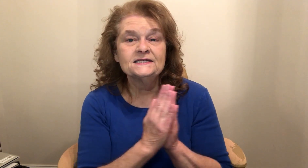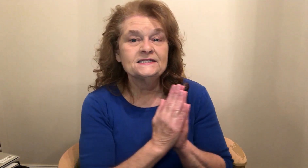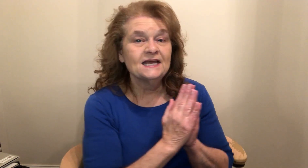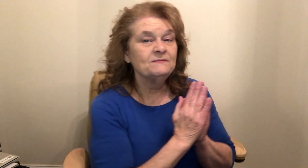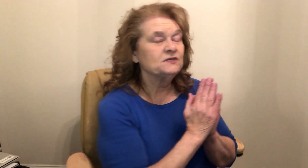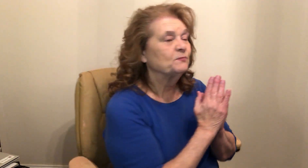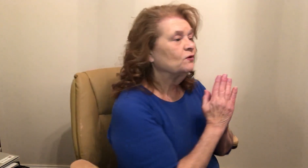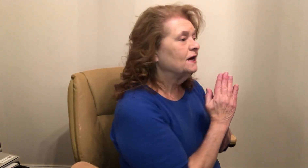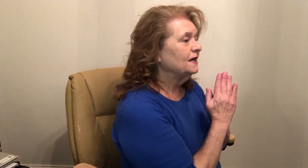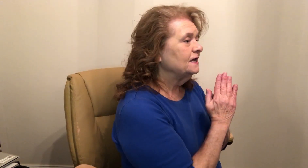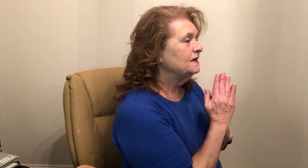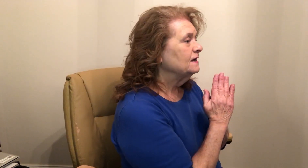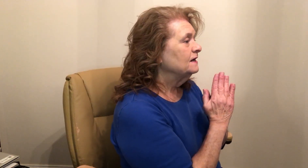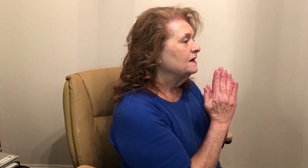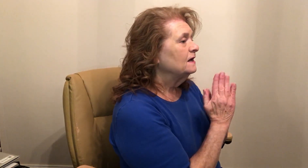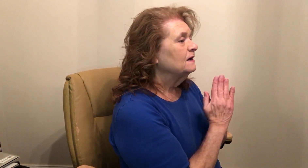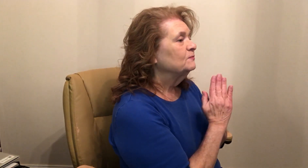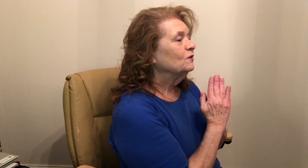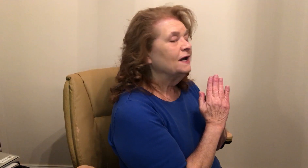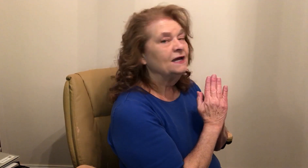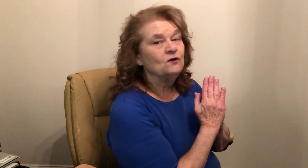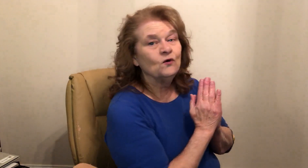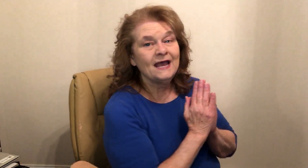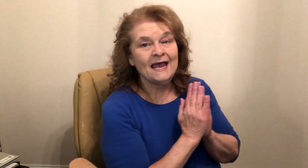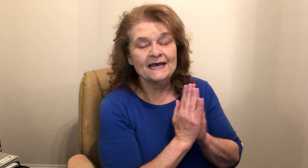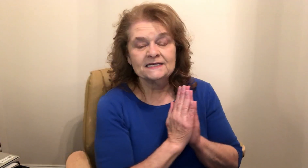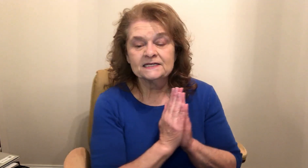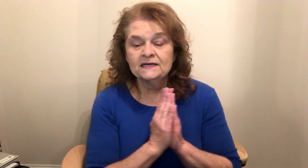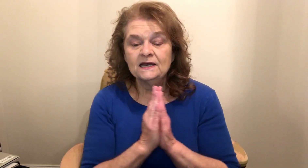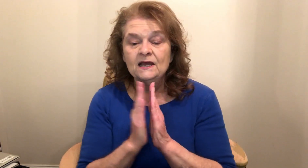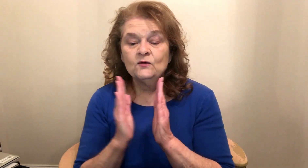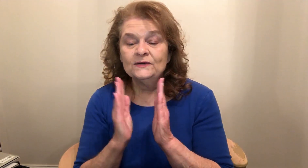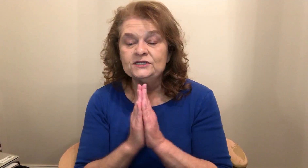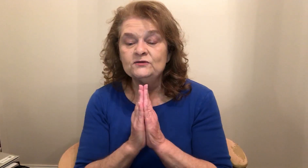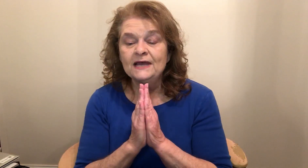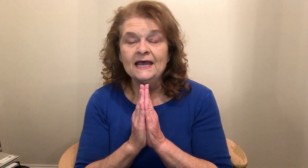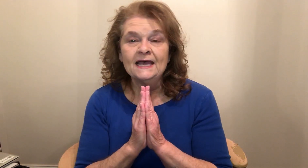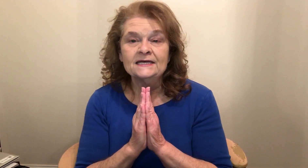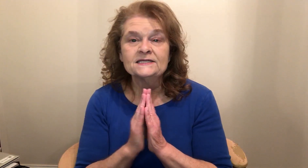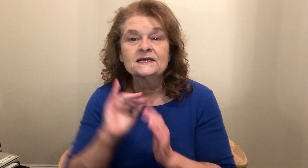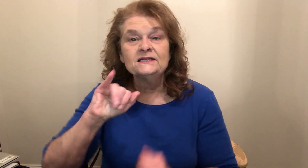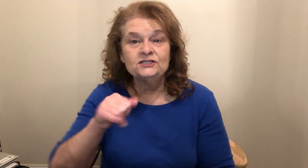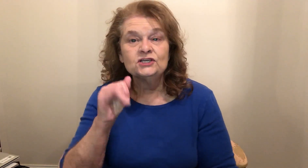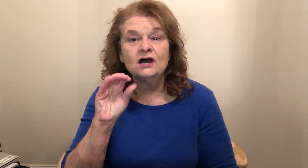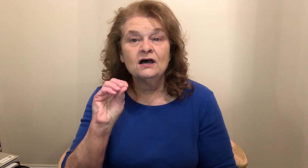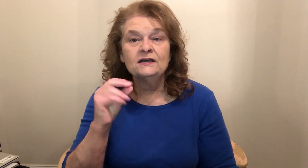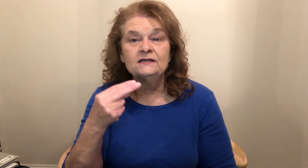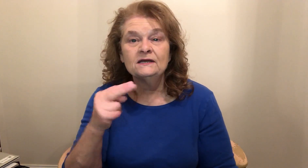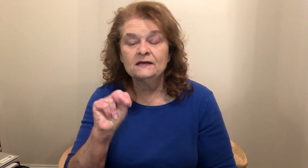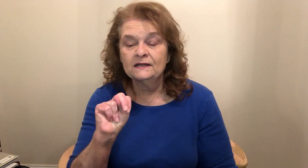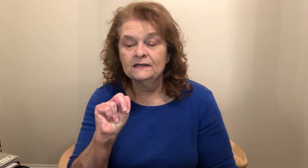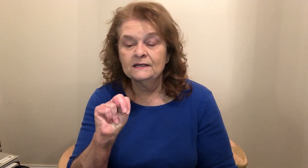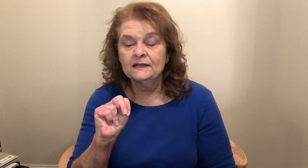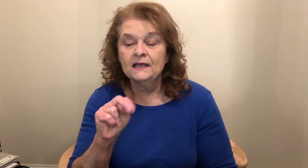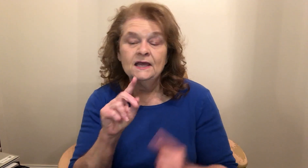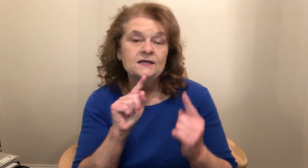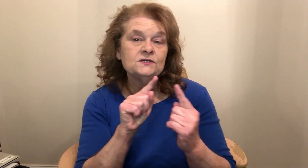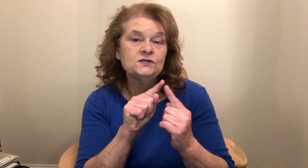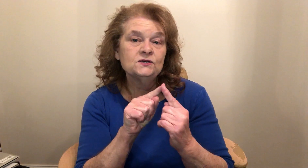same as pray or ask, would you ask John